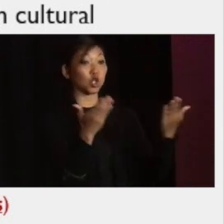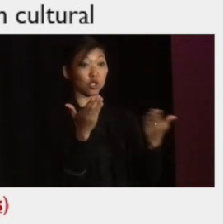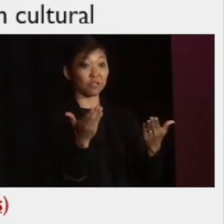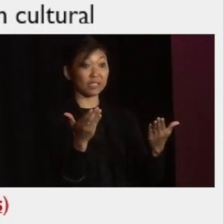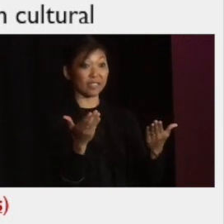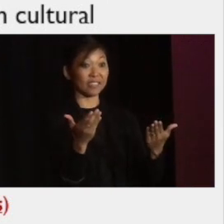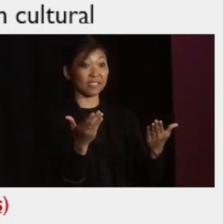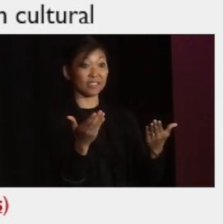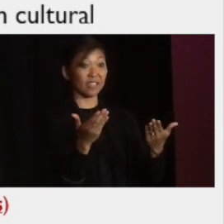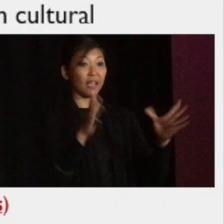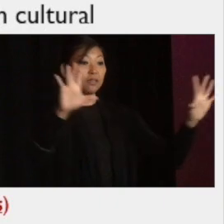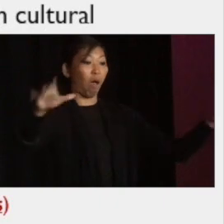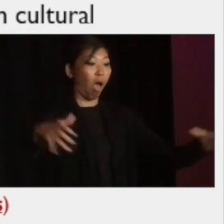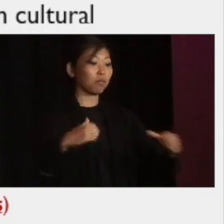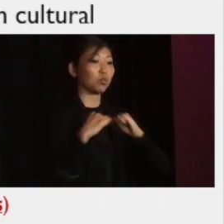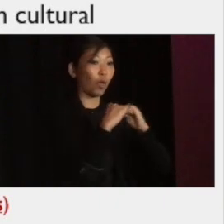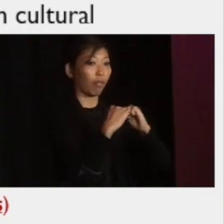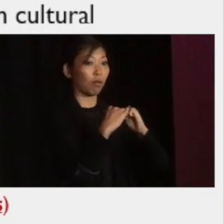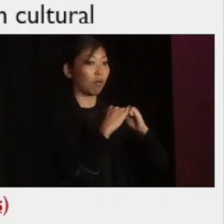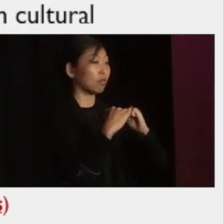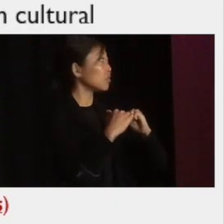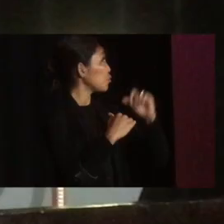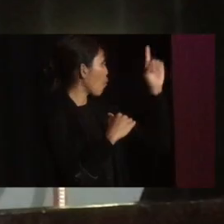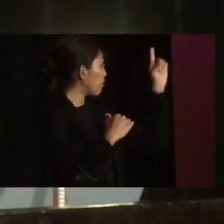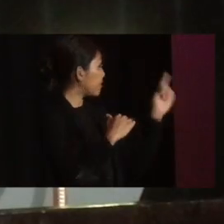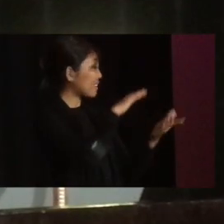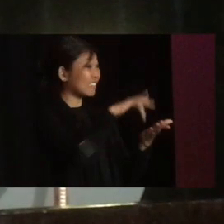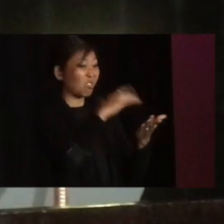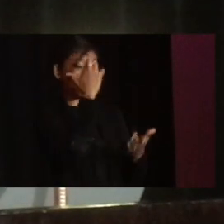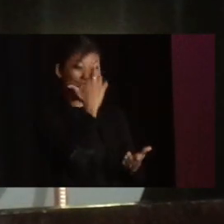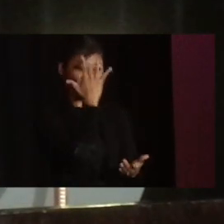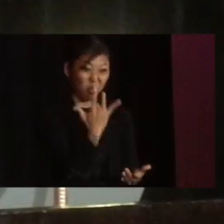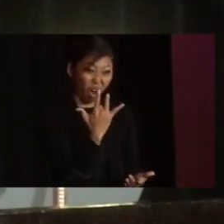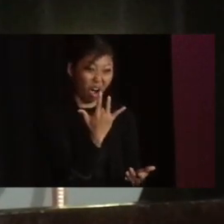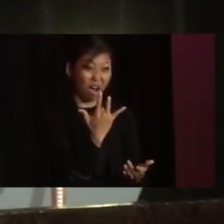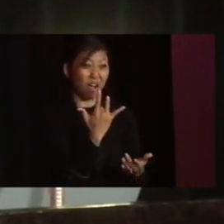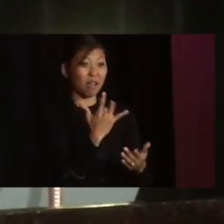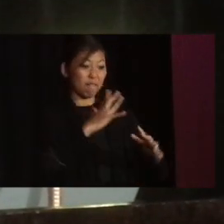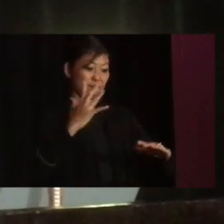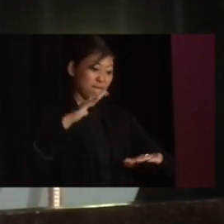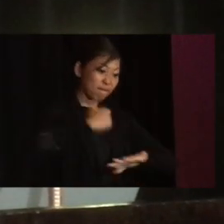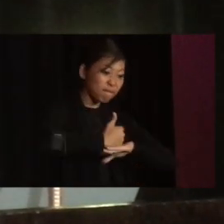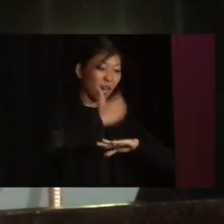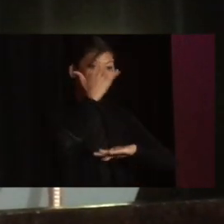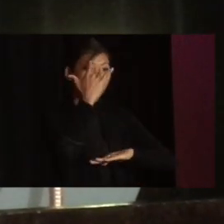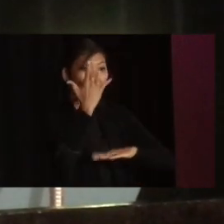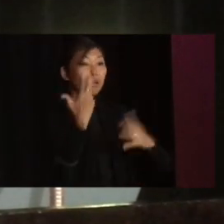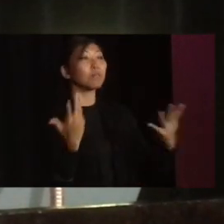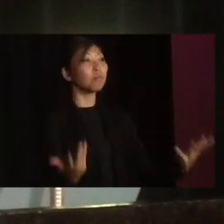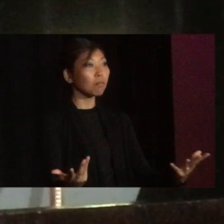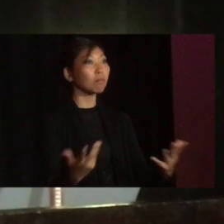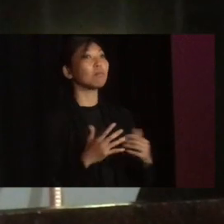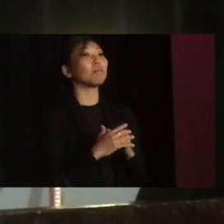all of this comes together. So CAM Center, part of the reason why it was originally founded was